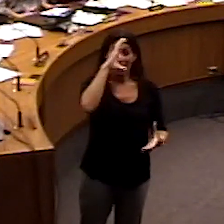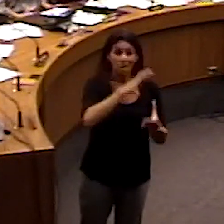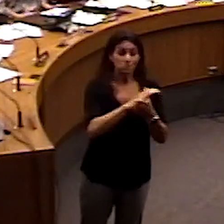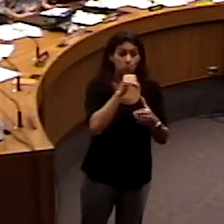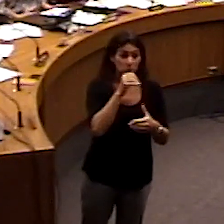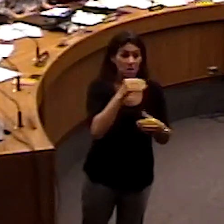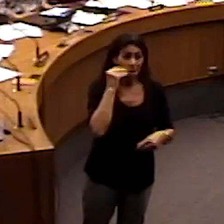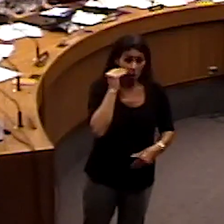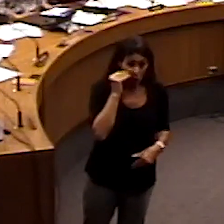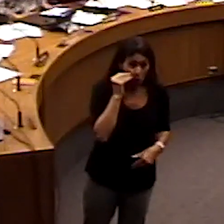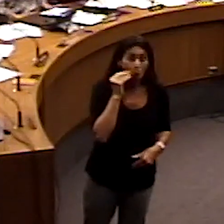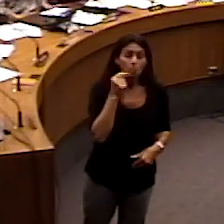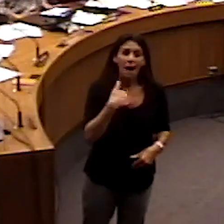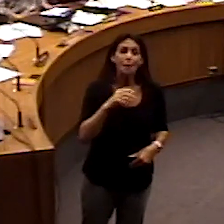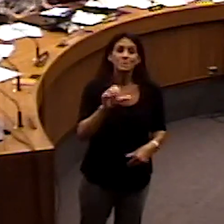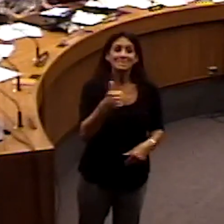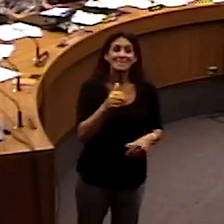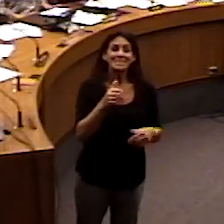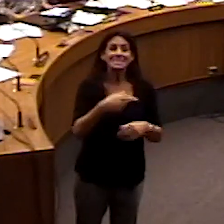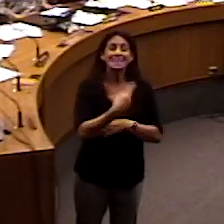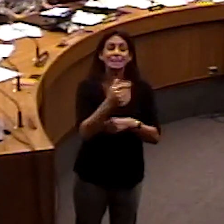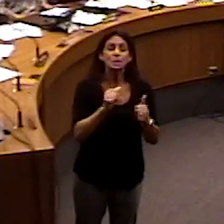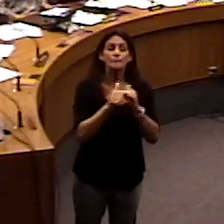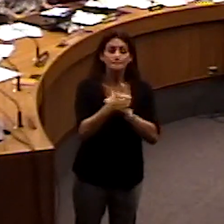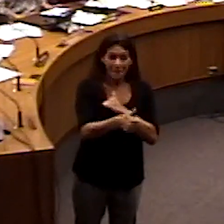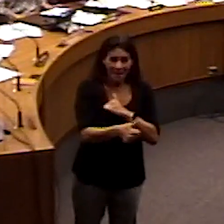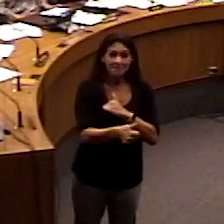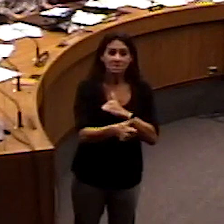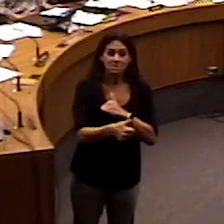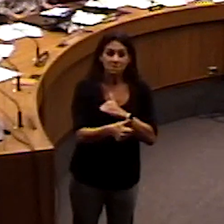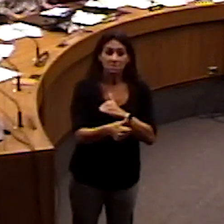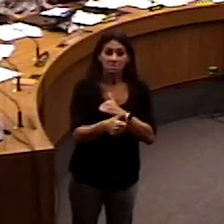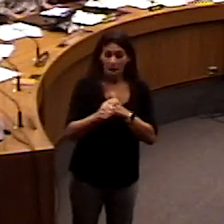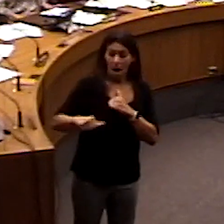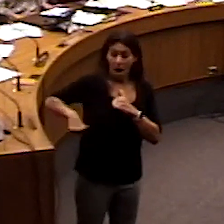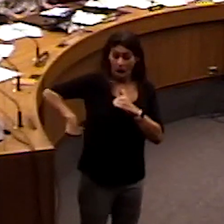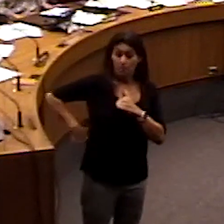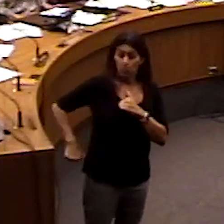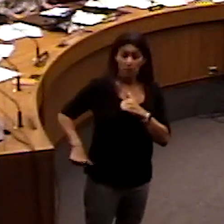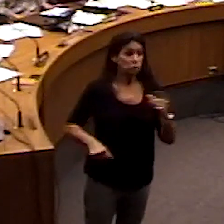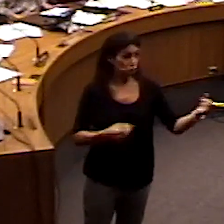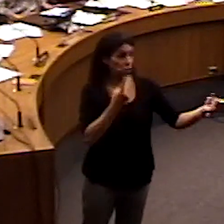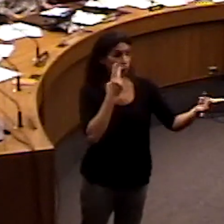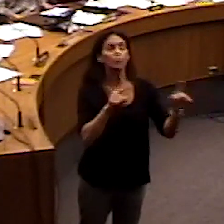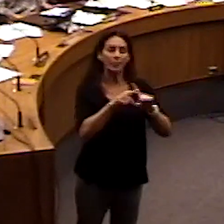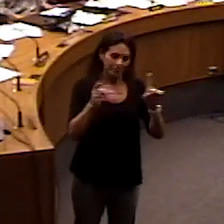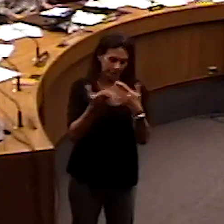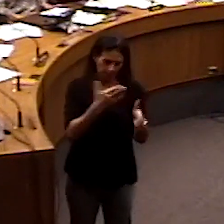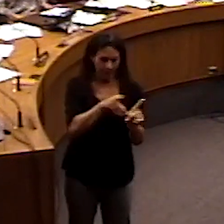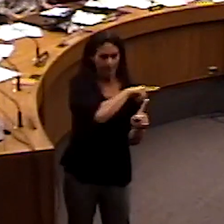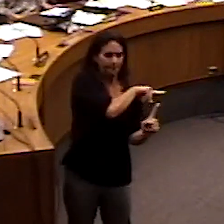digging a trench. She actually came out and saw me and everything like that. But I digress.